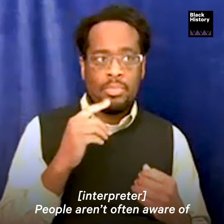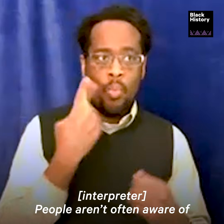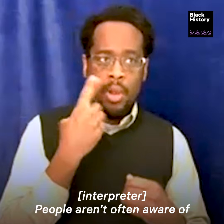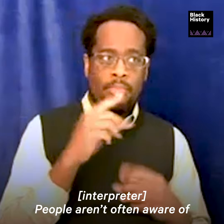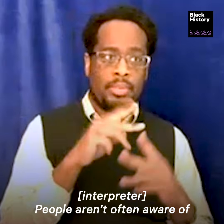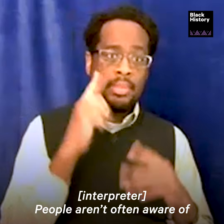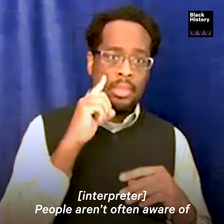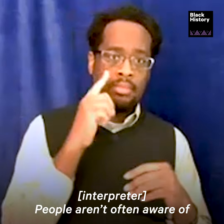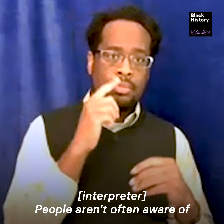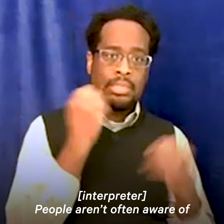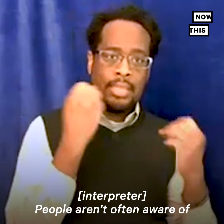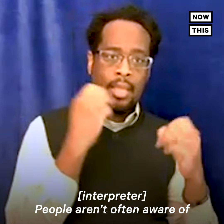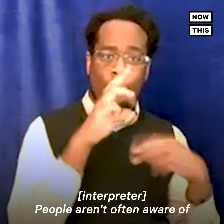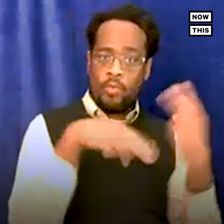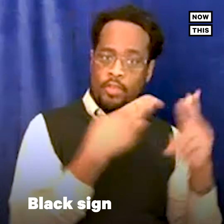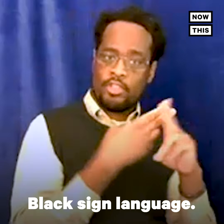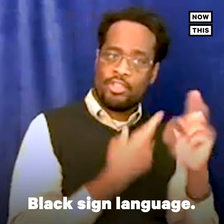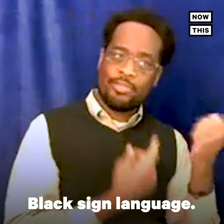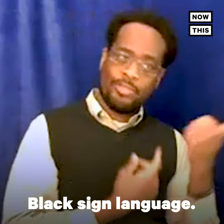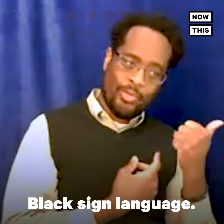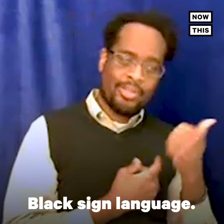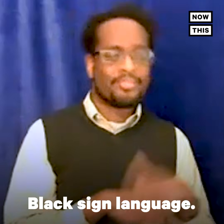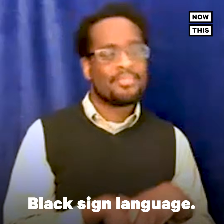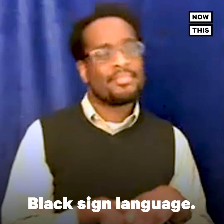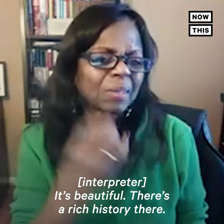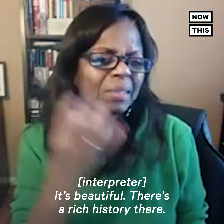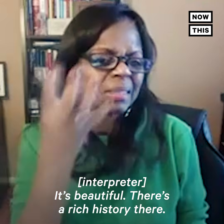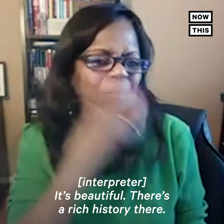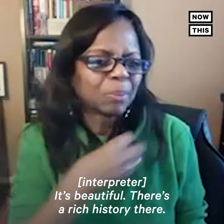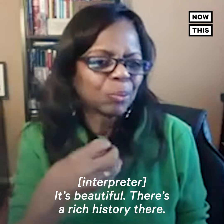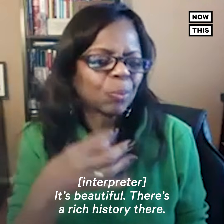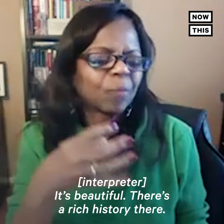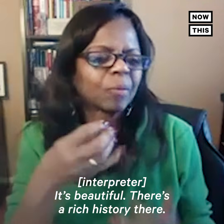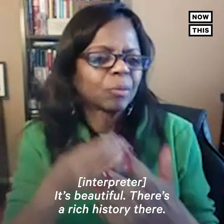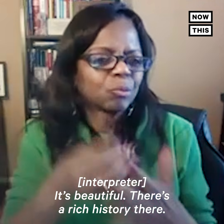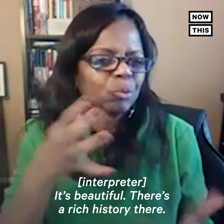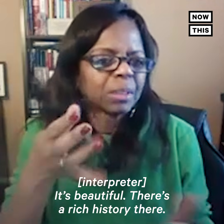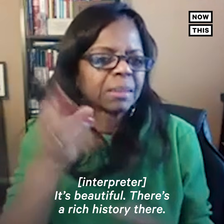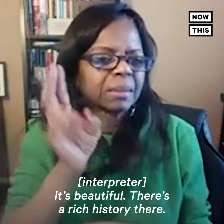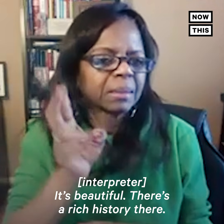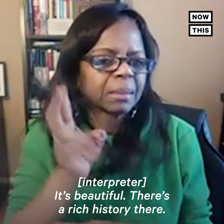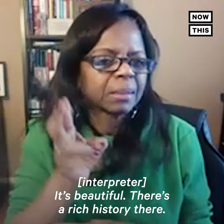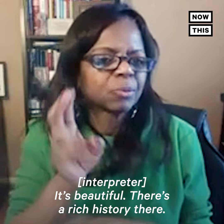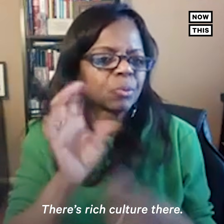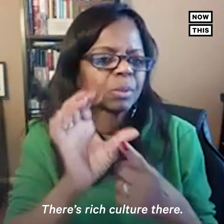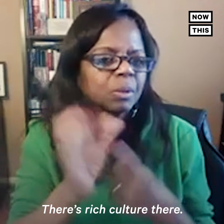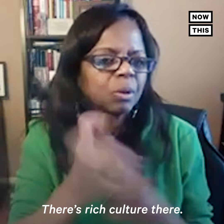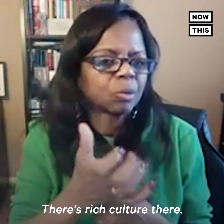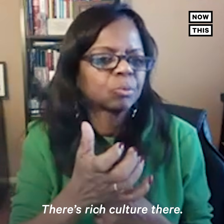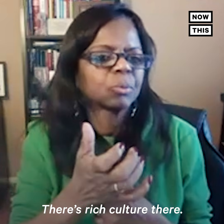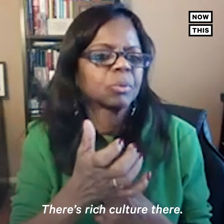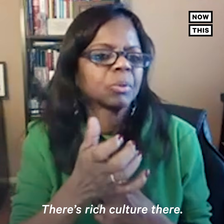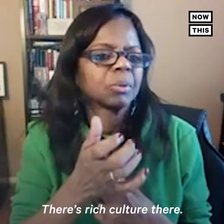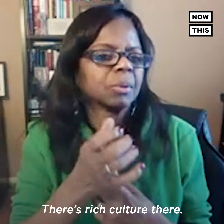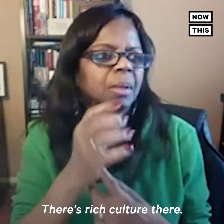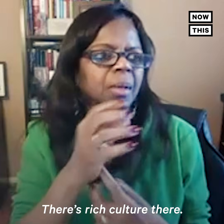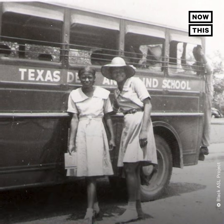people aren't often aware of Black Sign Language. It's beautiful. There's a rich history there. There's rich culture there.